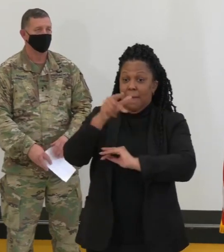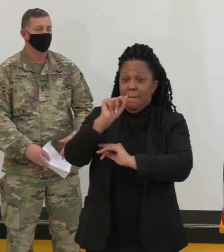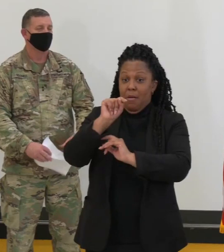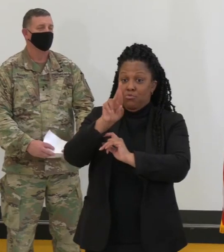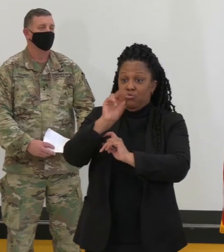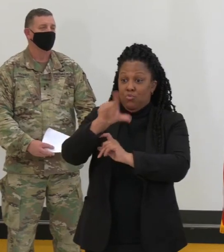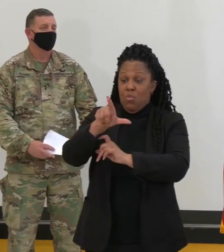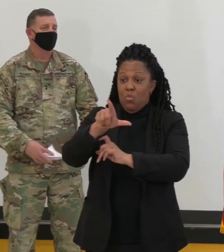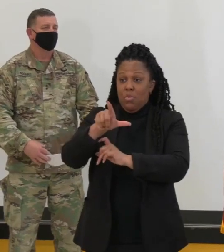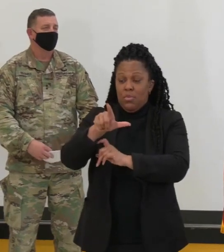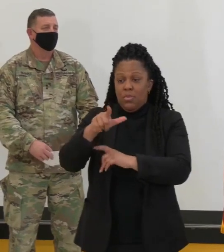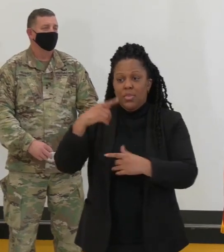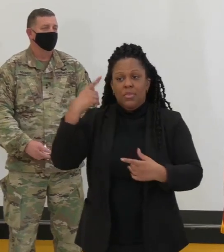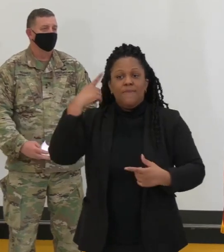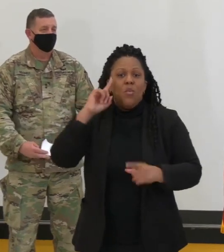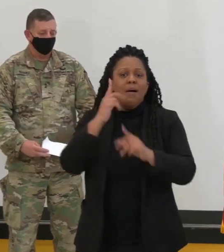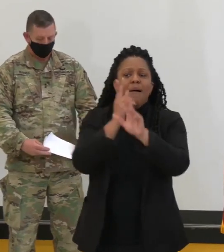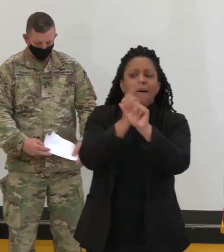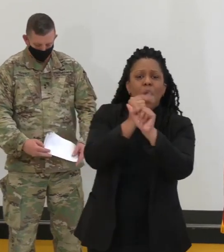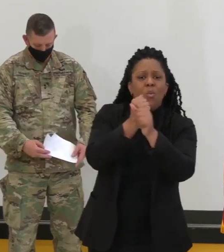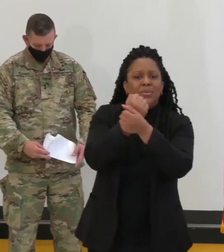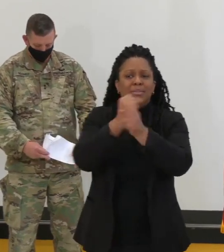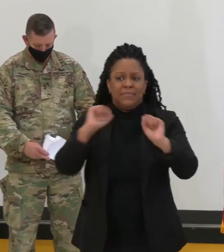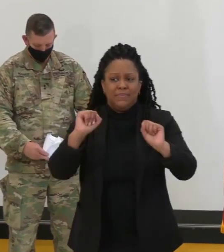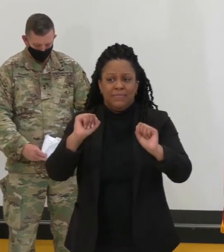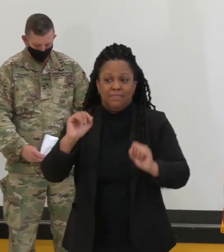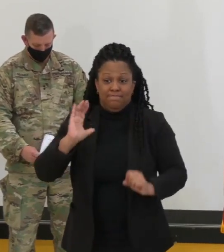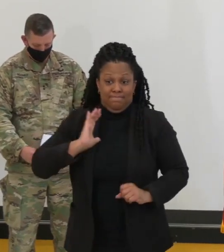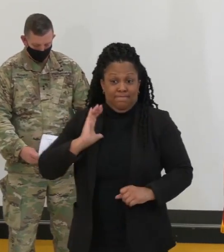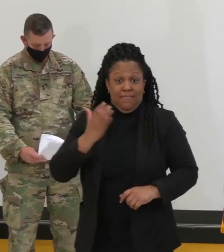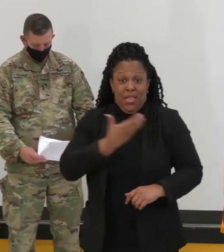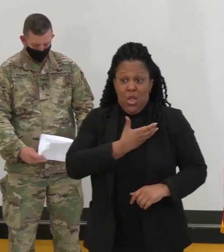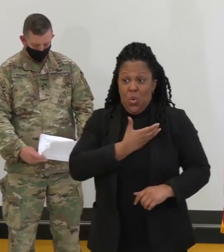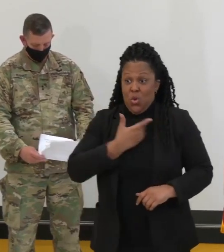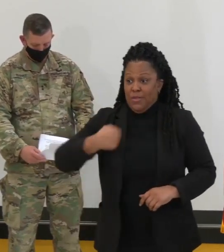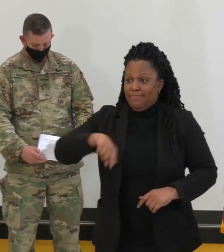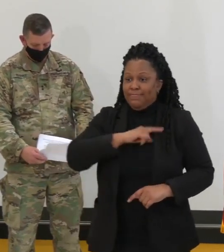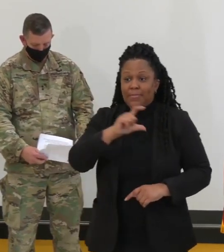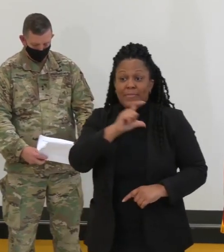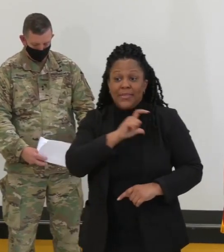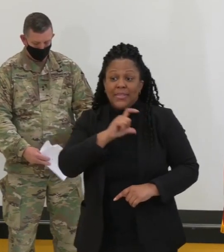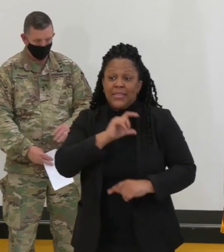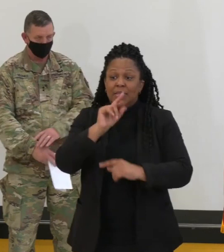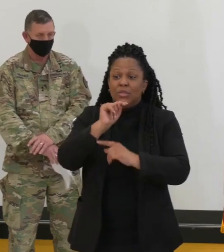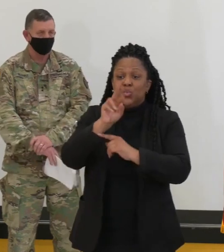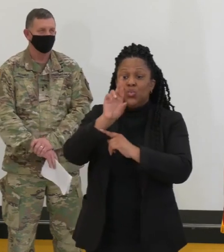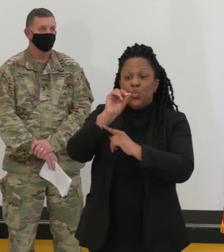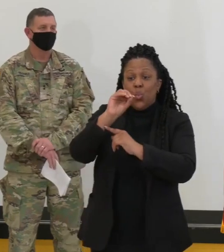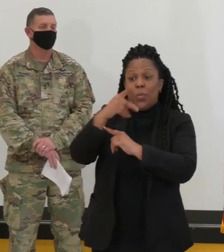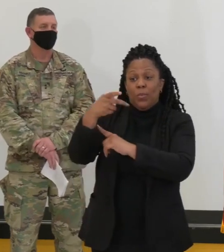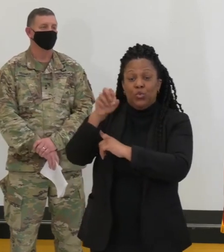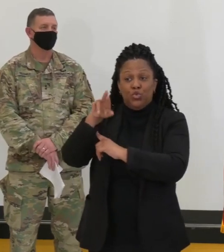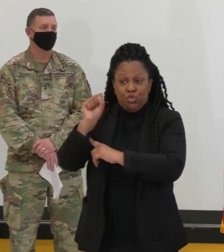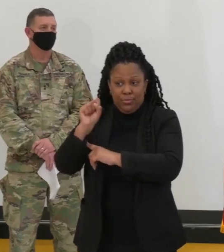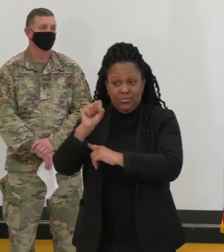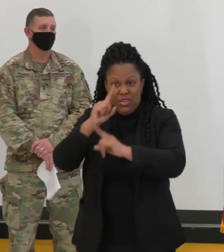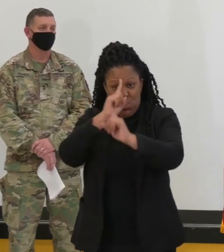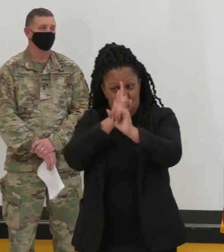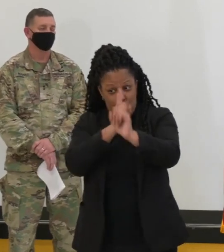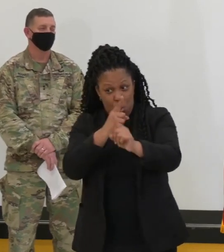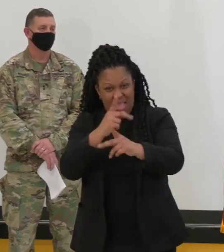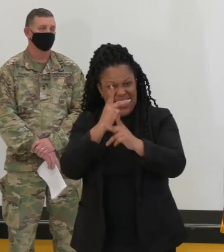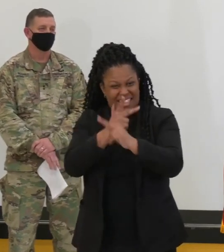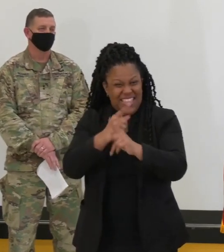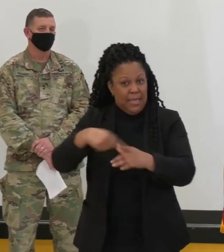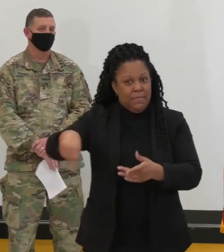the entire state. And our troopers have sworn an oath to do many things, including uphold the Constitution, but specifically related to our